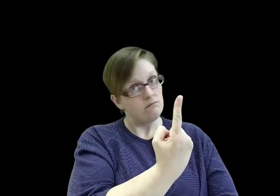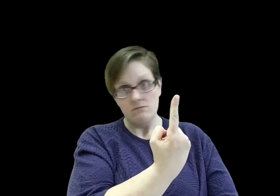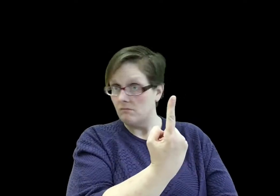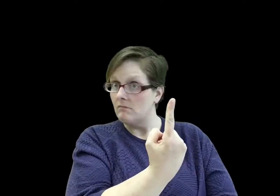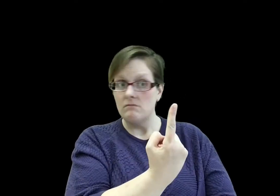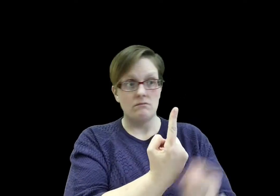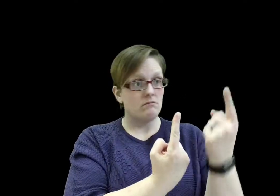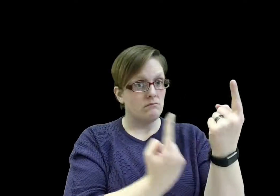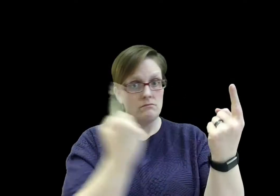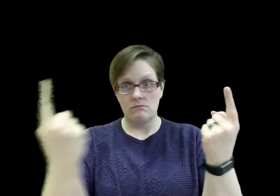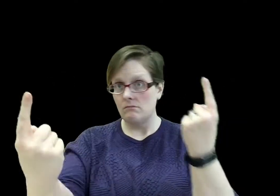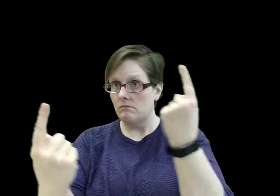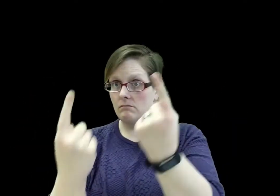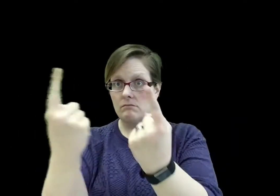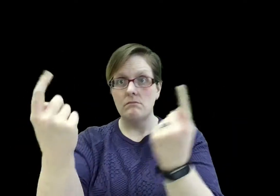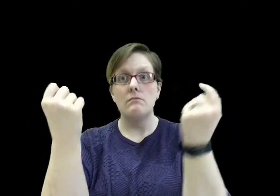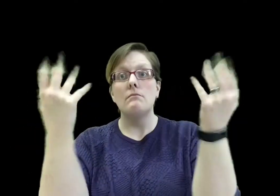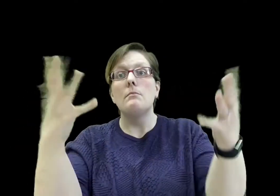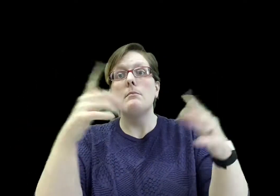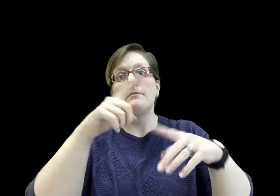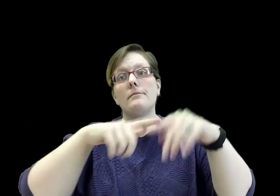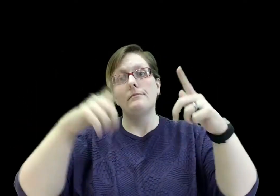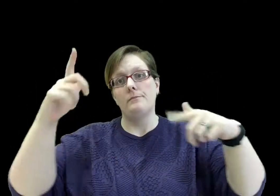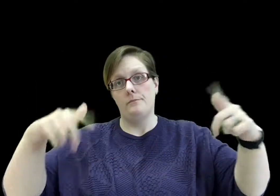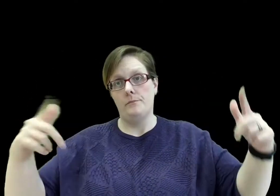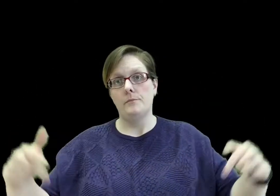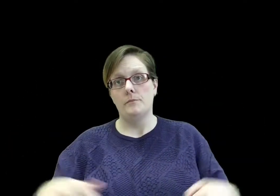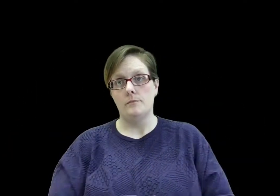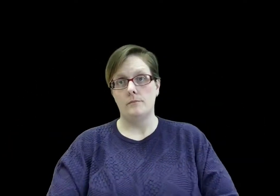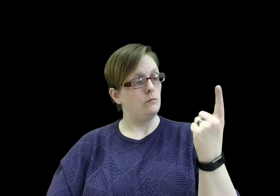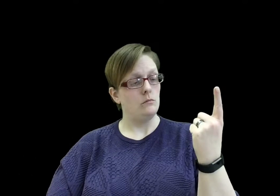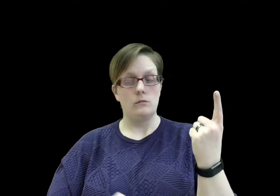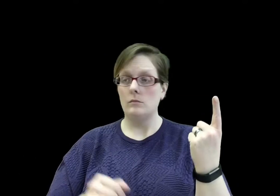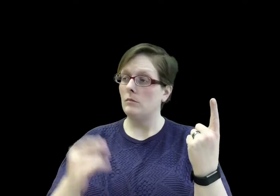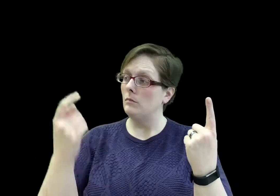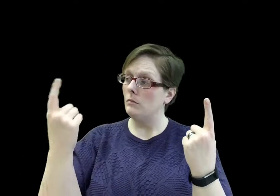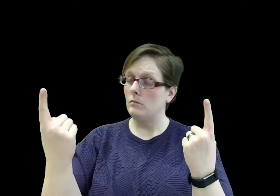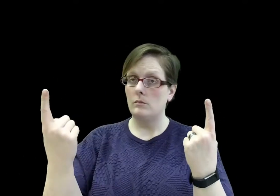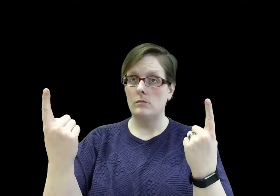Also, peas aren't just one kind. There is a large variety of them.